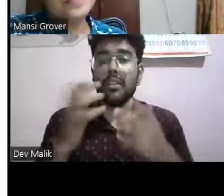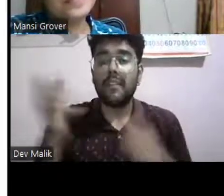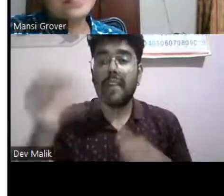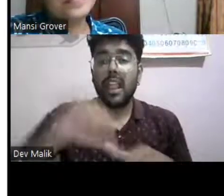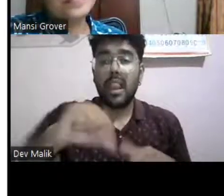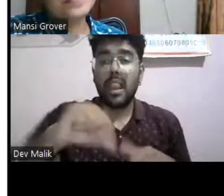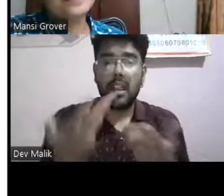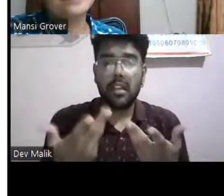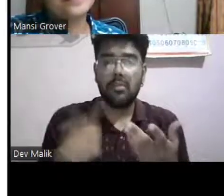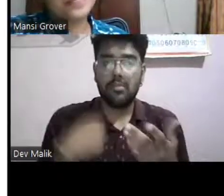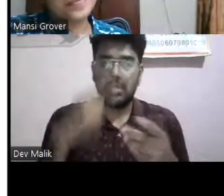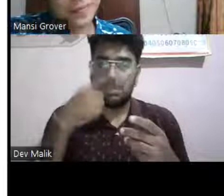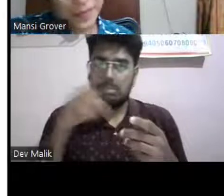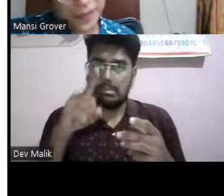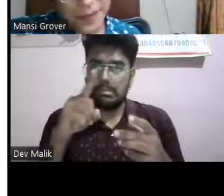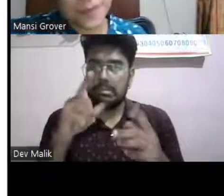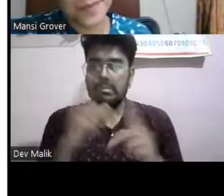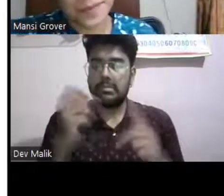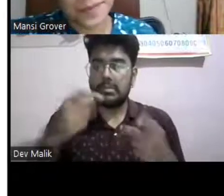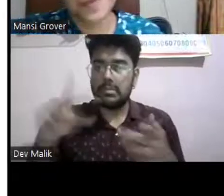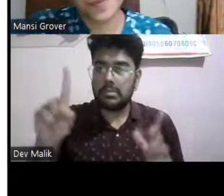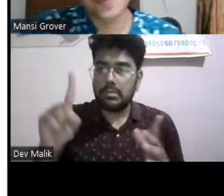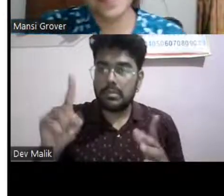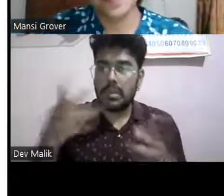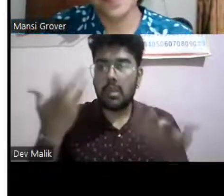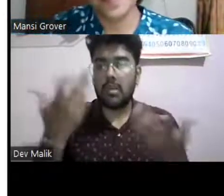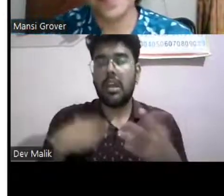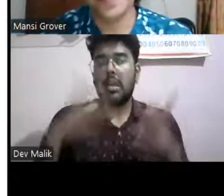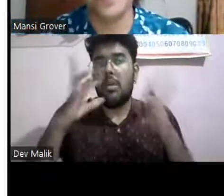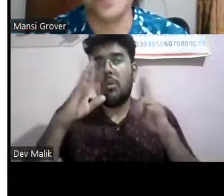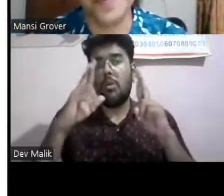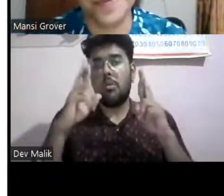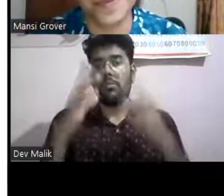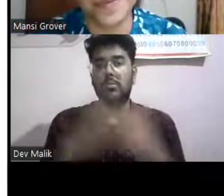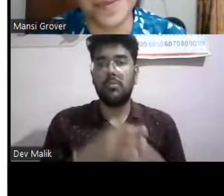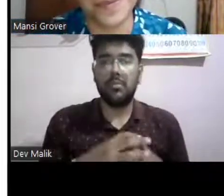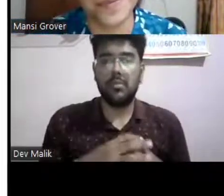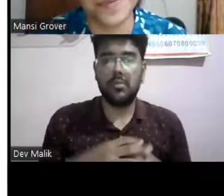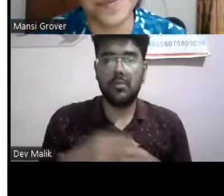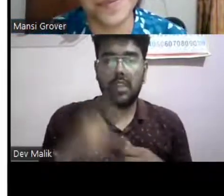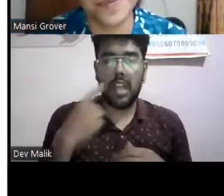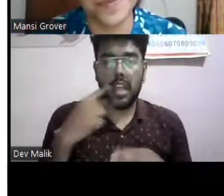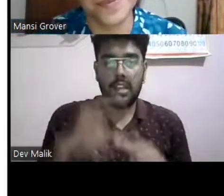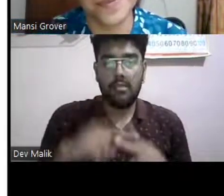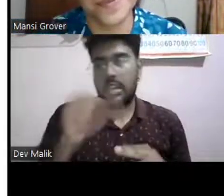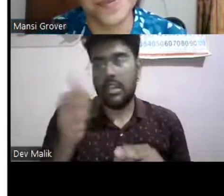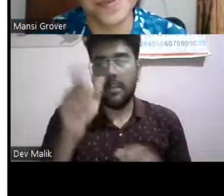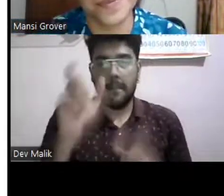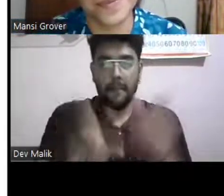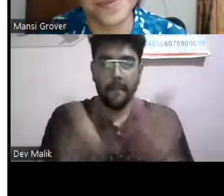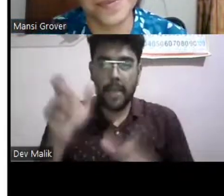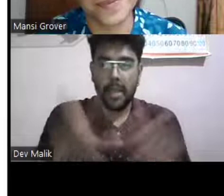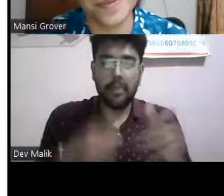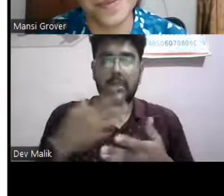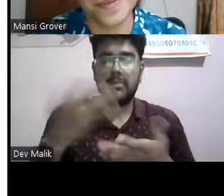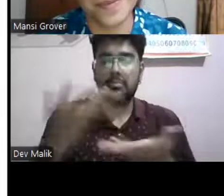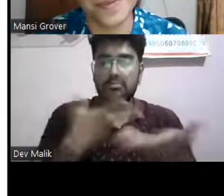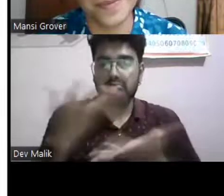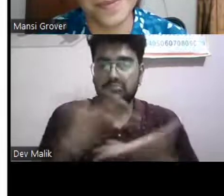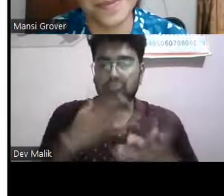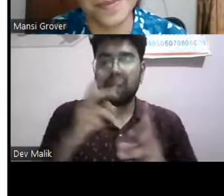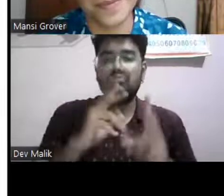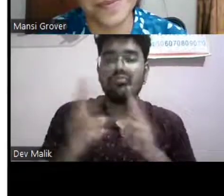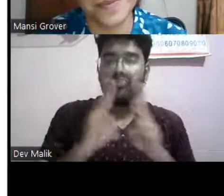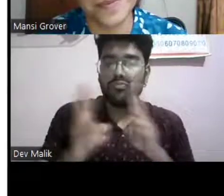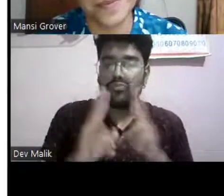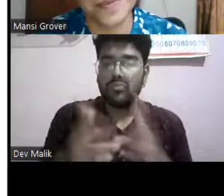doing everything right? I hope, if I'm talking to other people and they are in the group, then there is